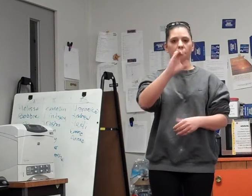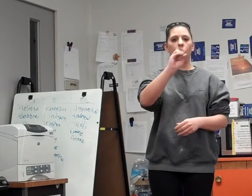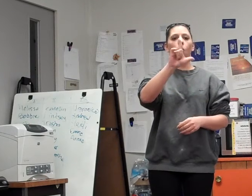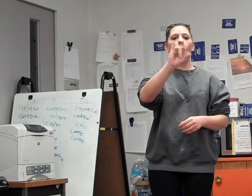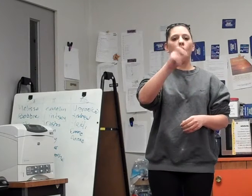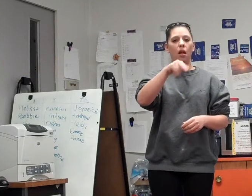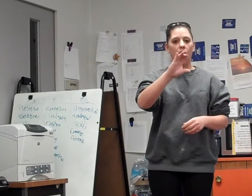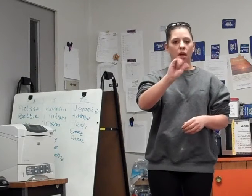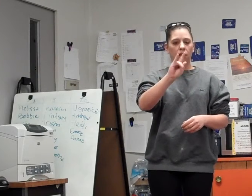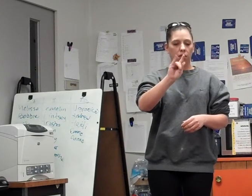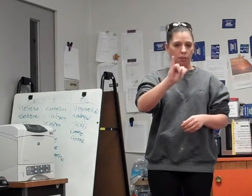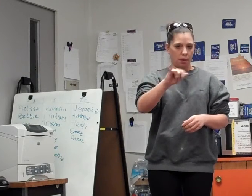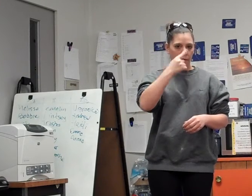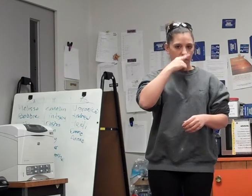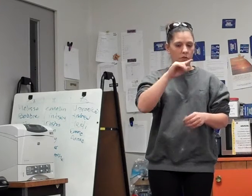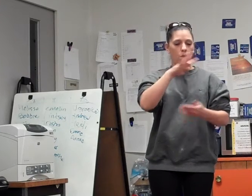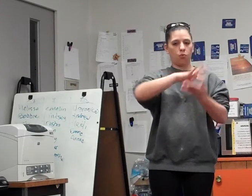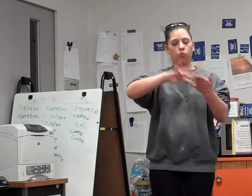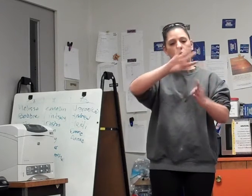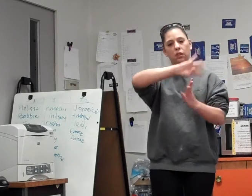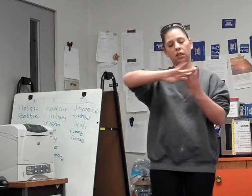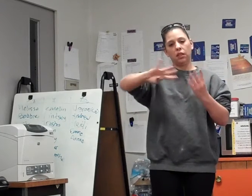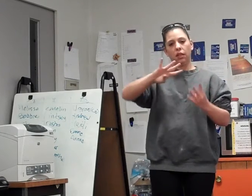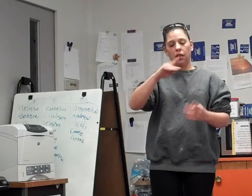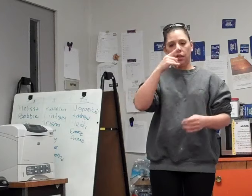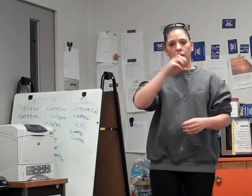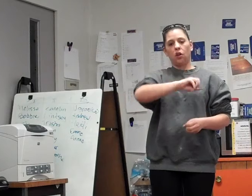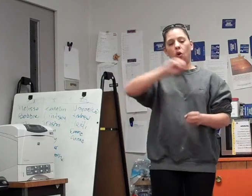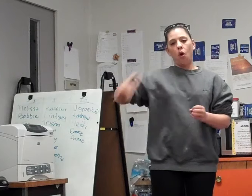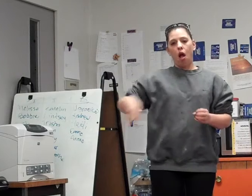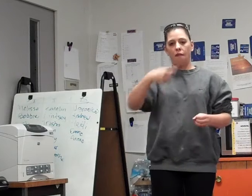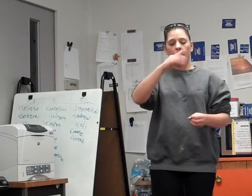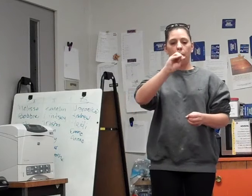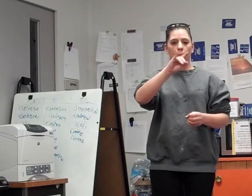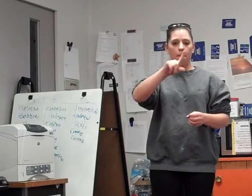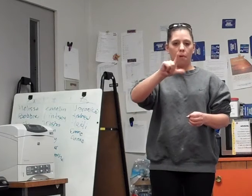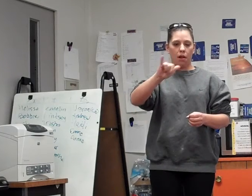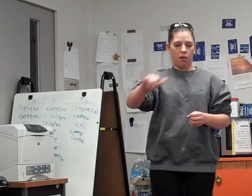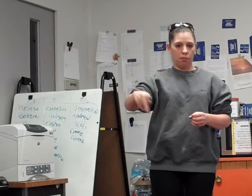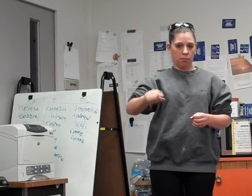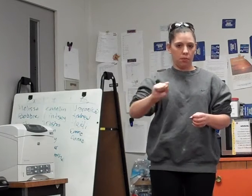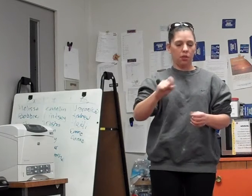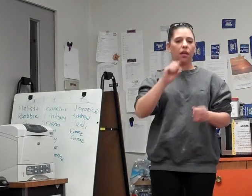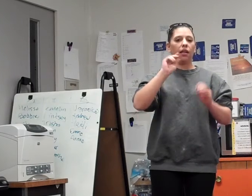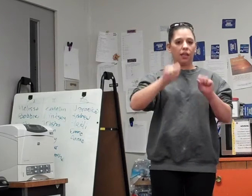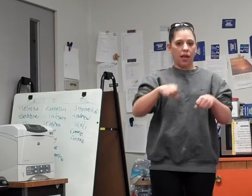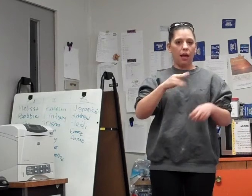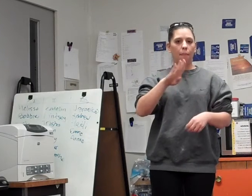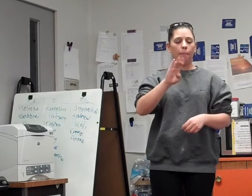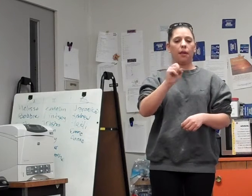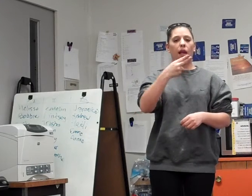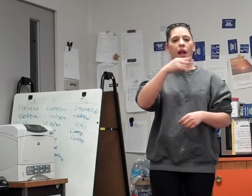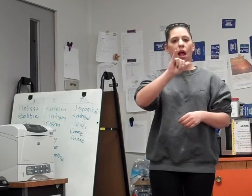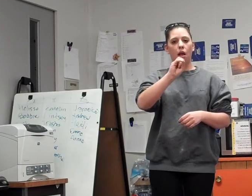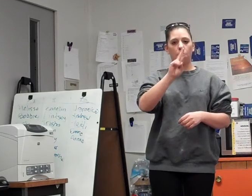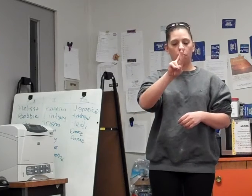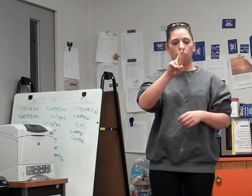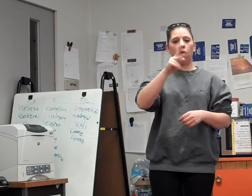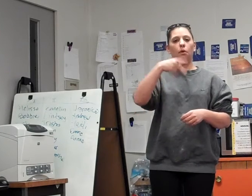polyps. Polyps can be of two types. They can be hyperplastic, or they can be what's called an adenoma polyp.